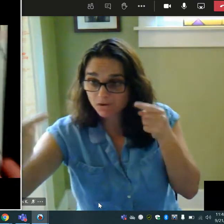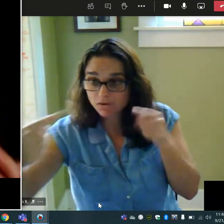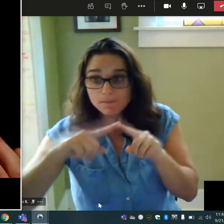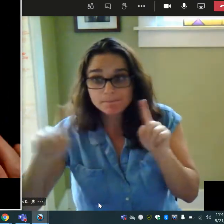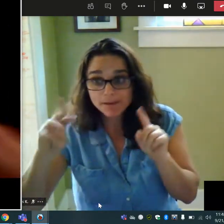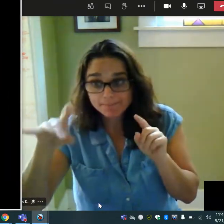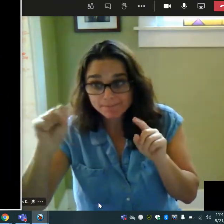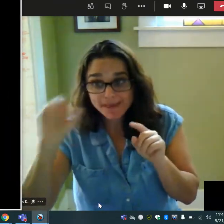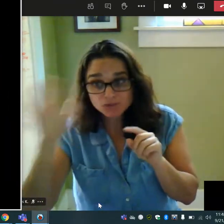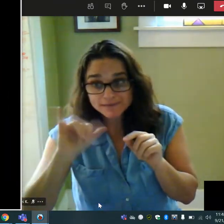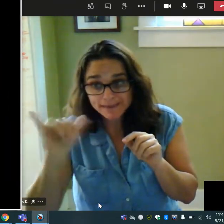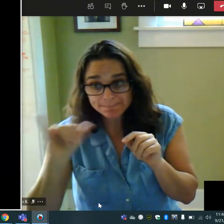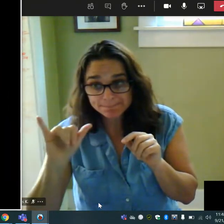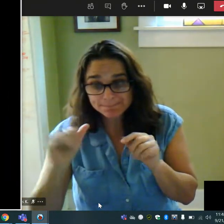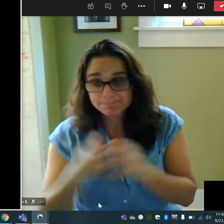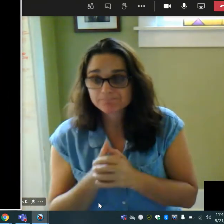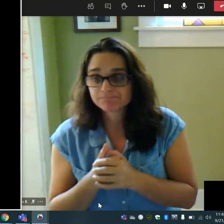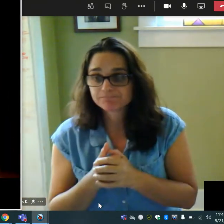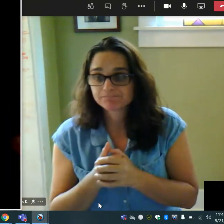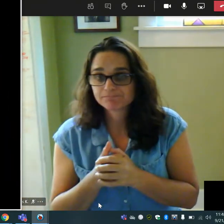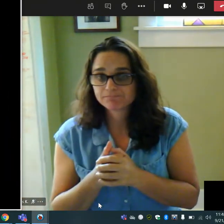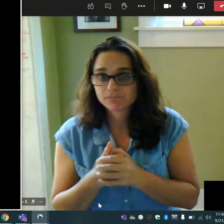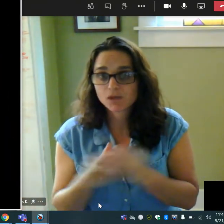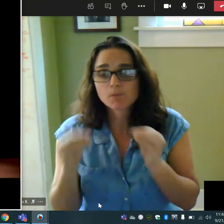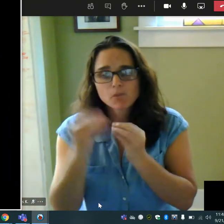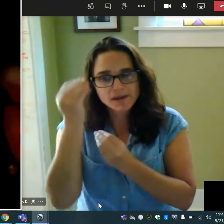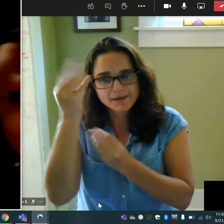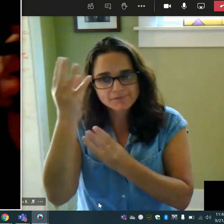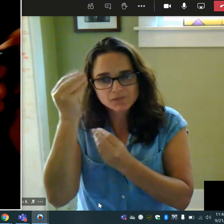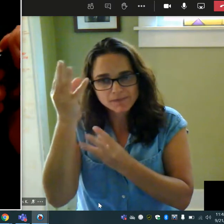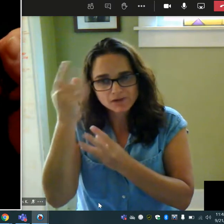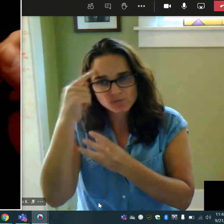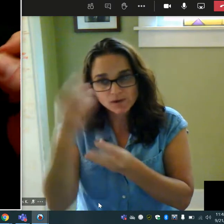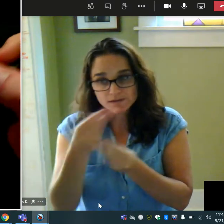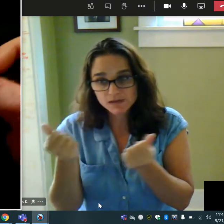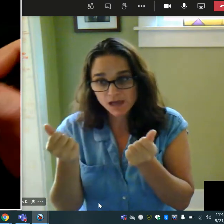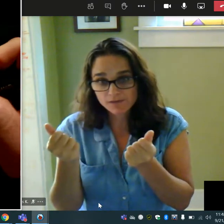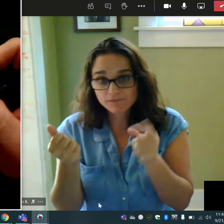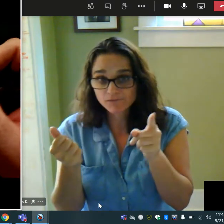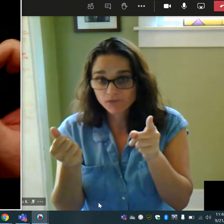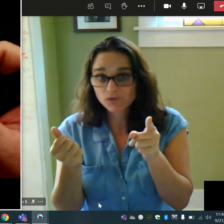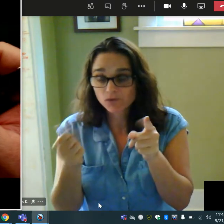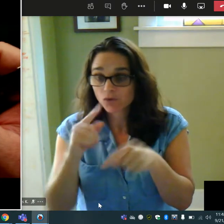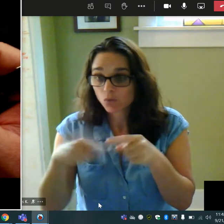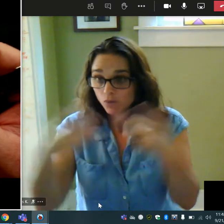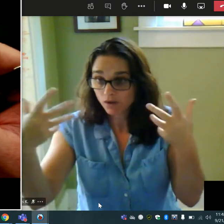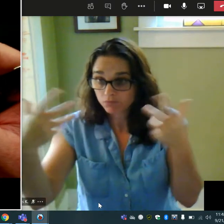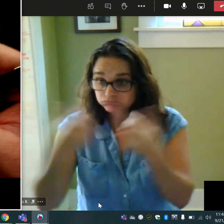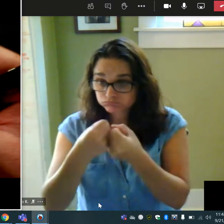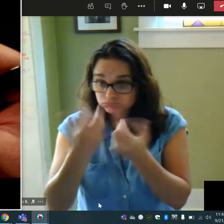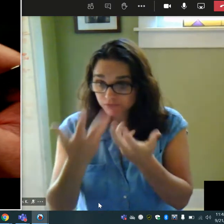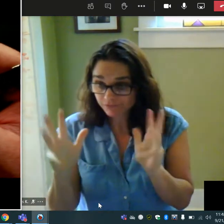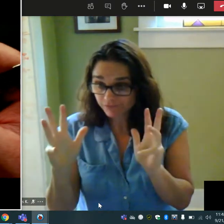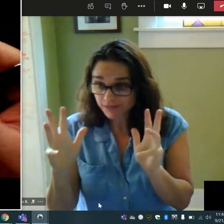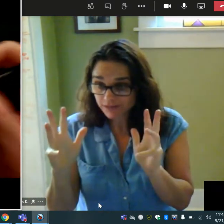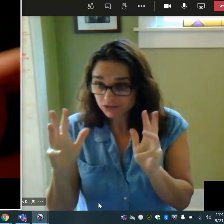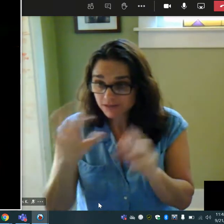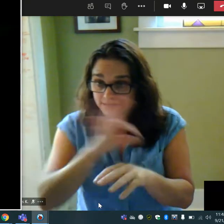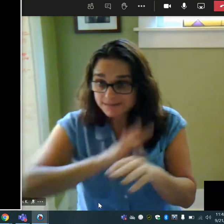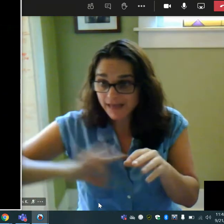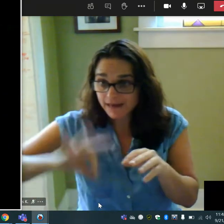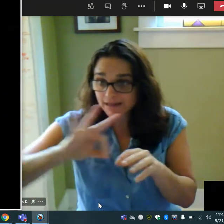okay? So I give you a little bit more information here to help solve this. I tell you now that after they collide, the satellite speeds up.